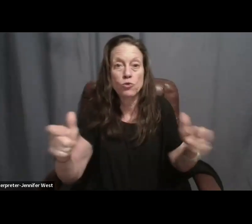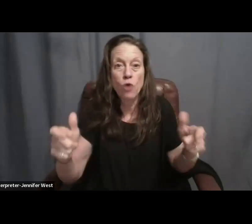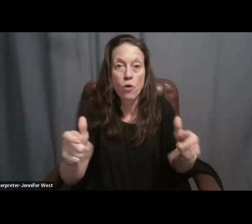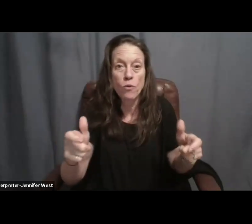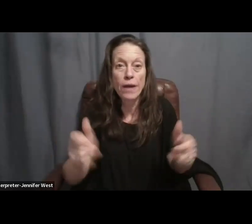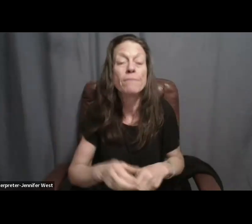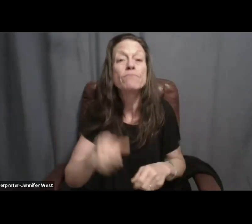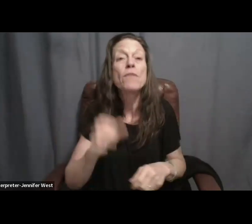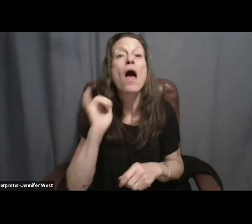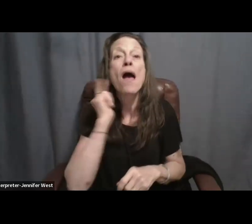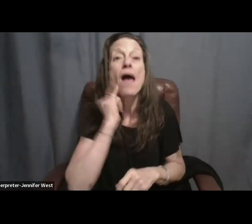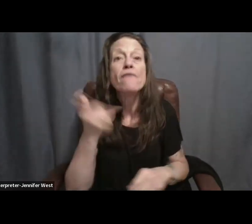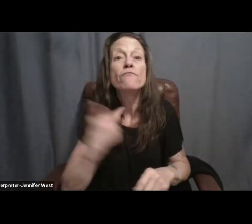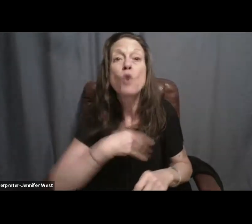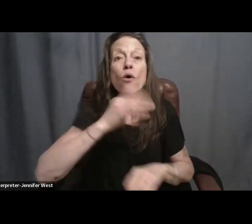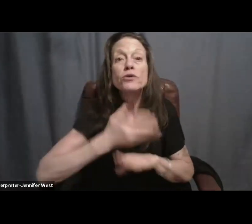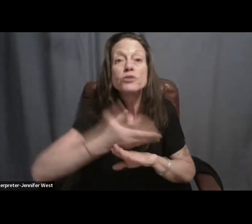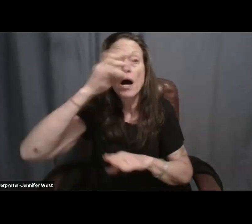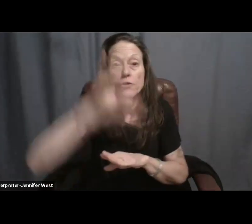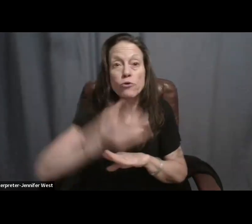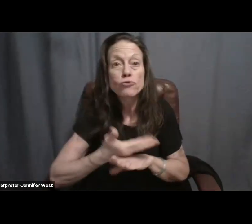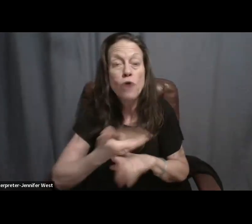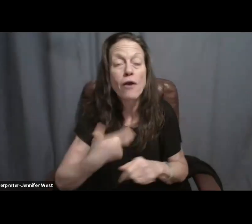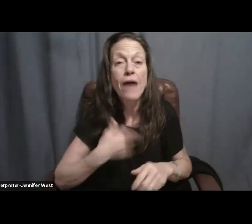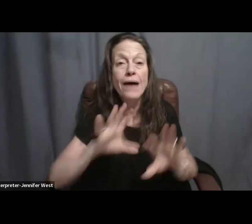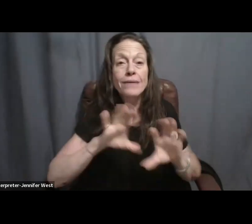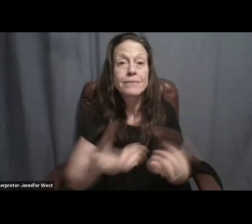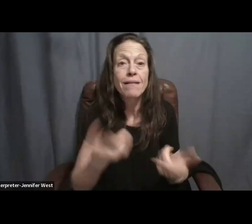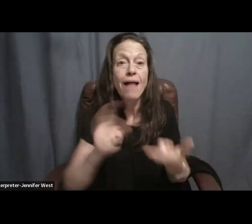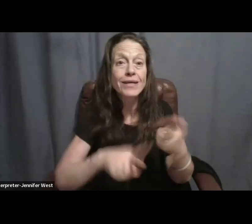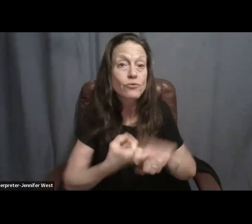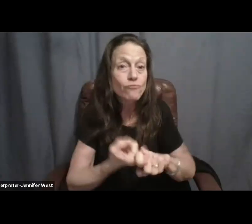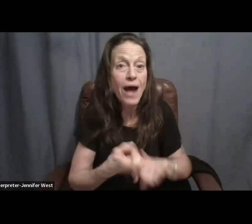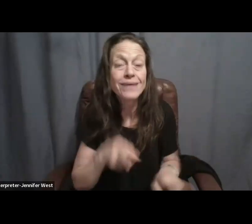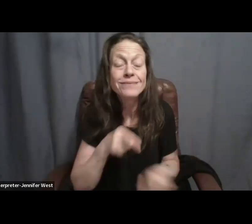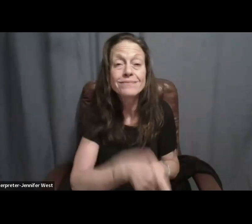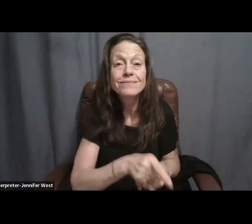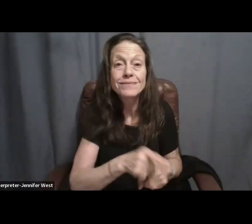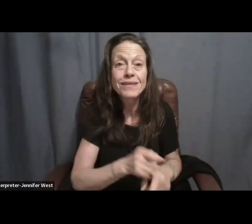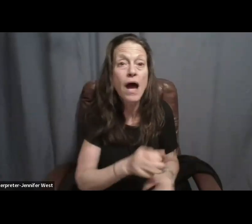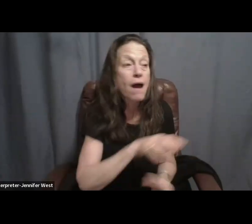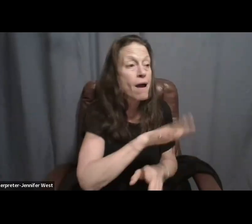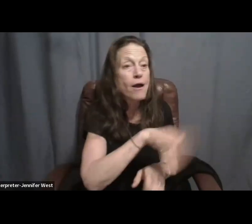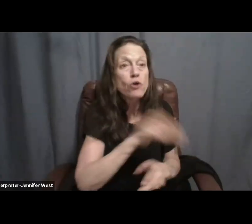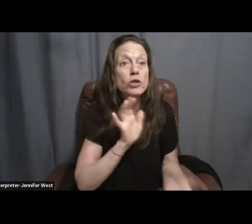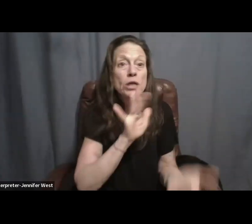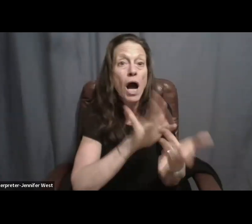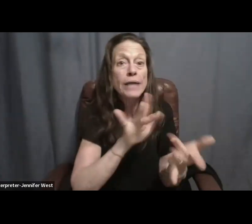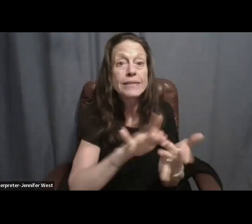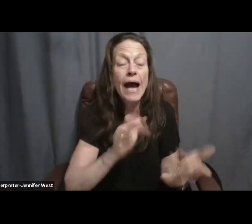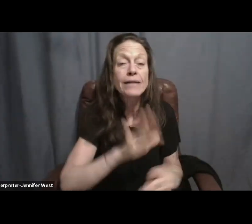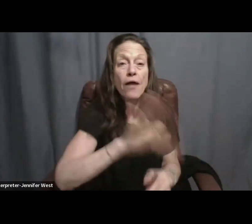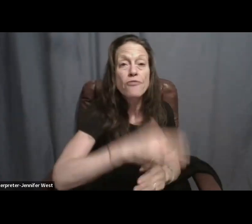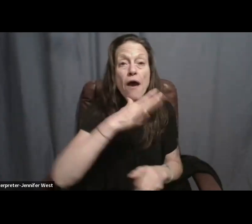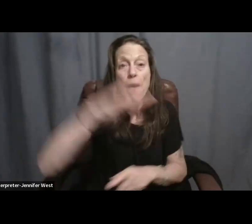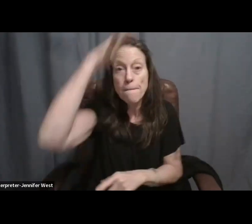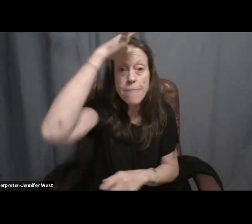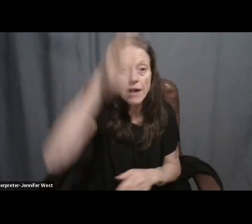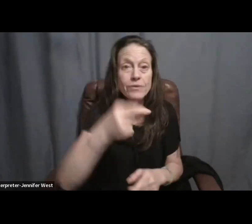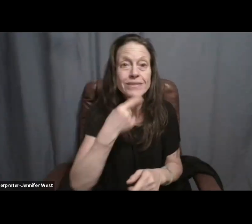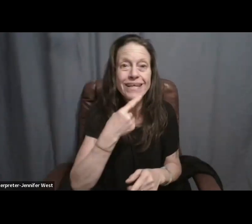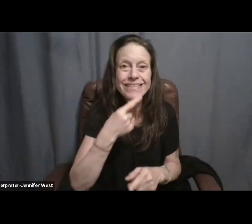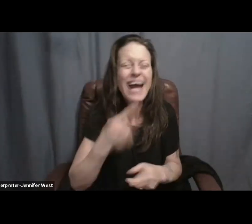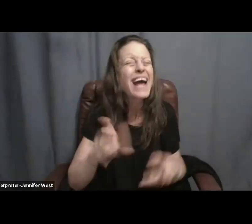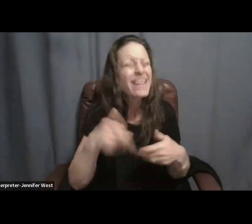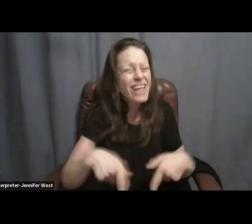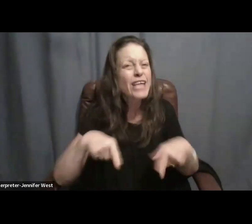has classmates, reach out to another parent. Say, hey, they're graduating this year. What if we just started bowling